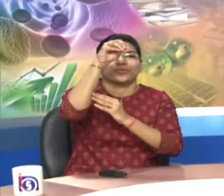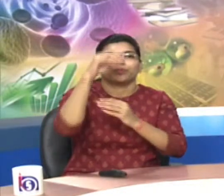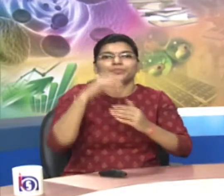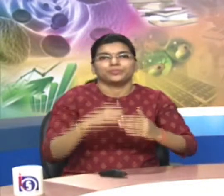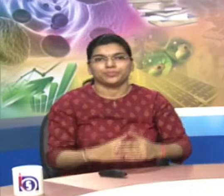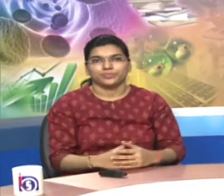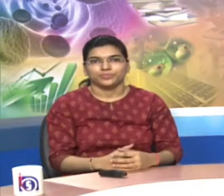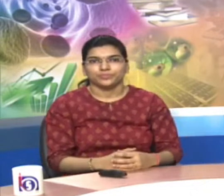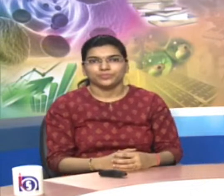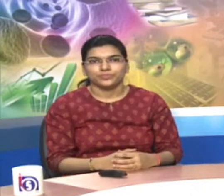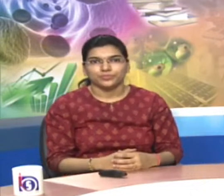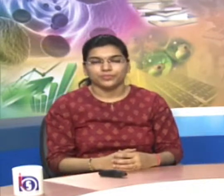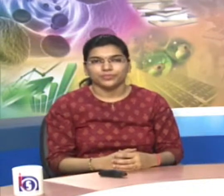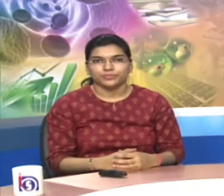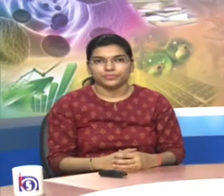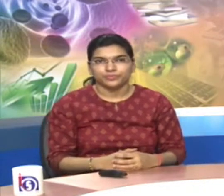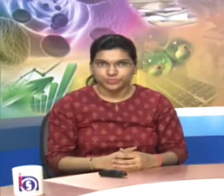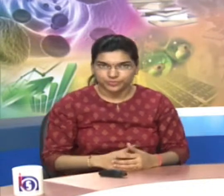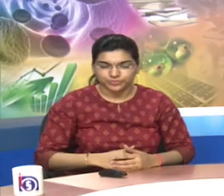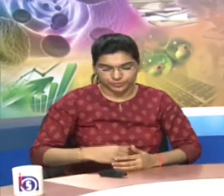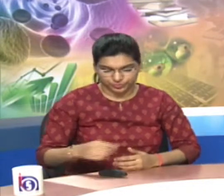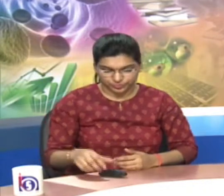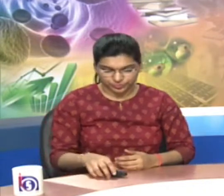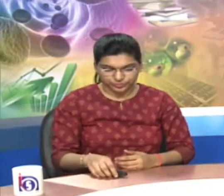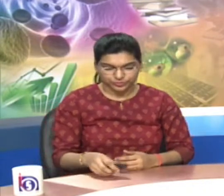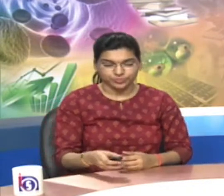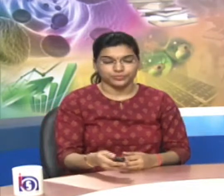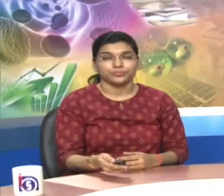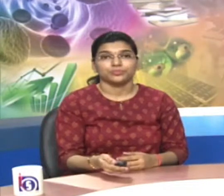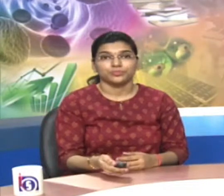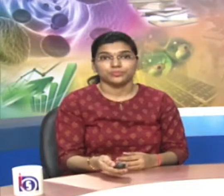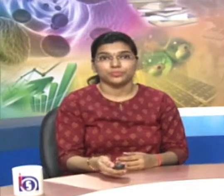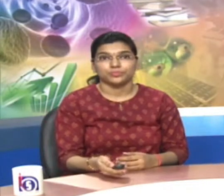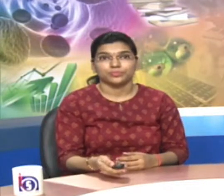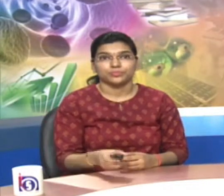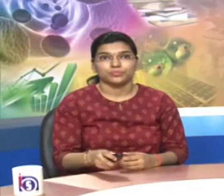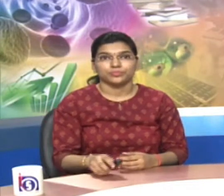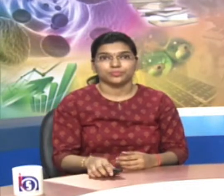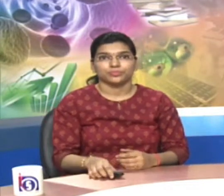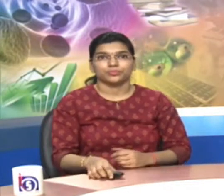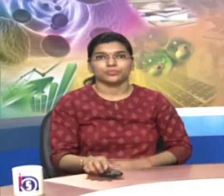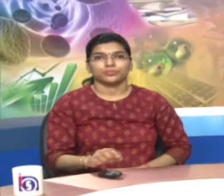it completely blank, so for that merge and center is used.